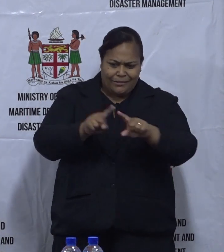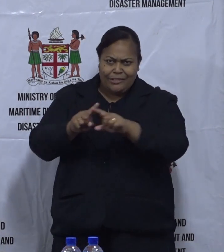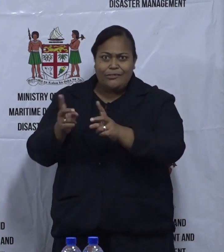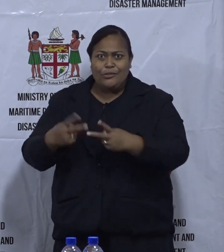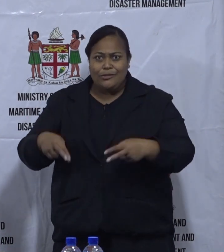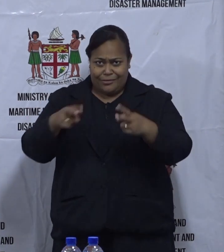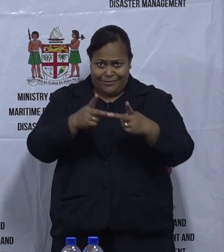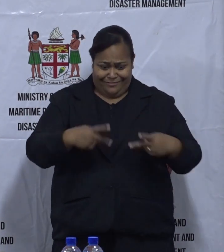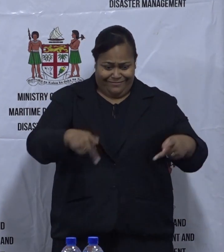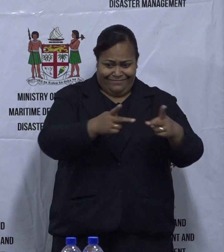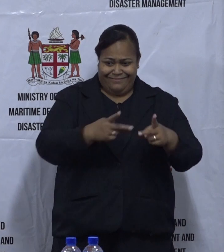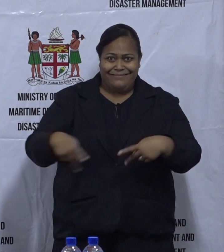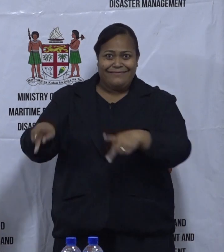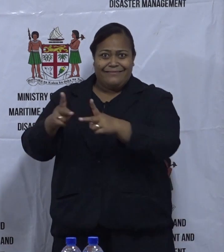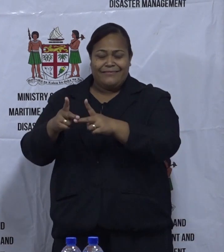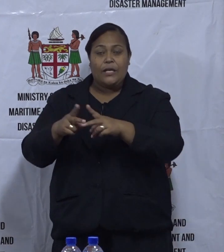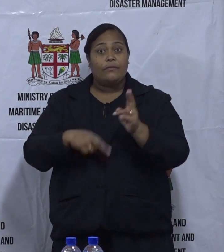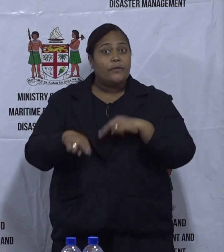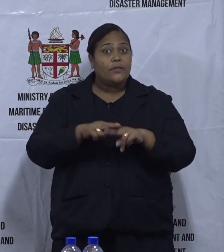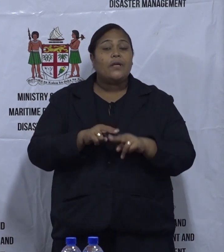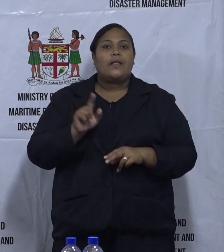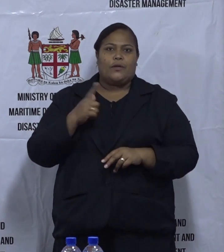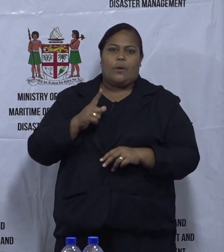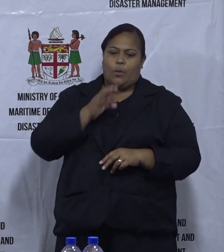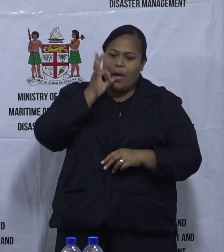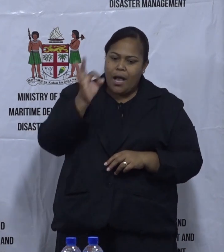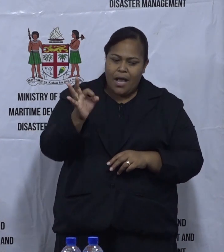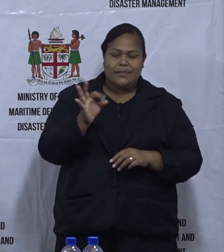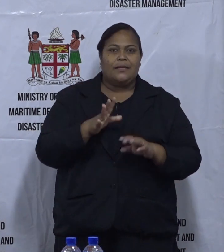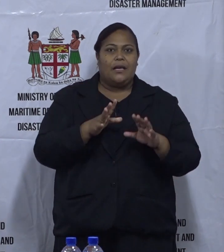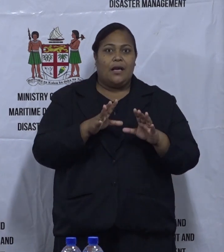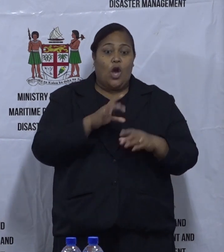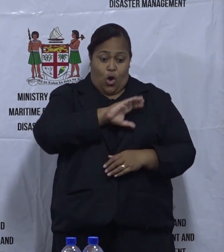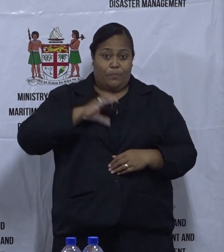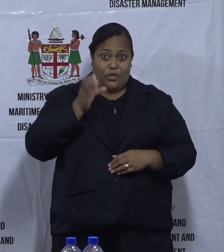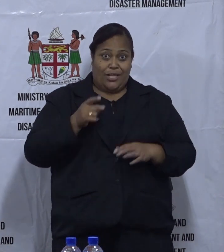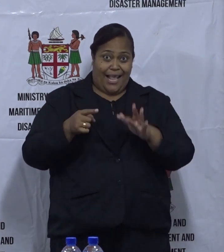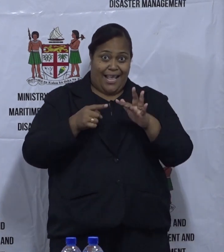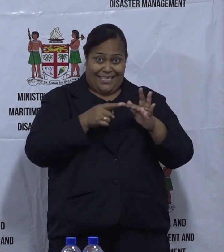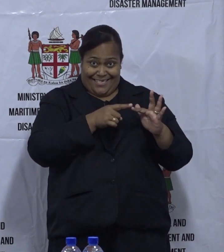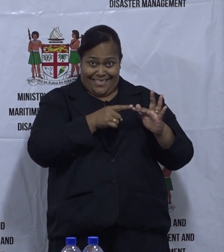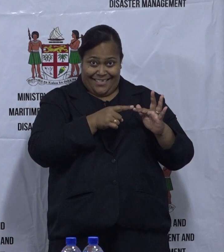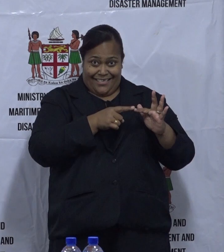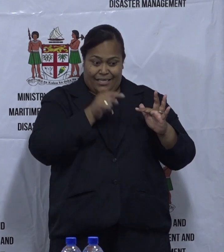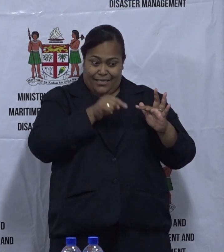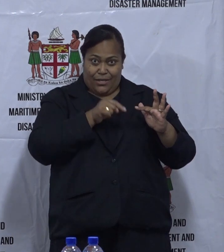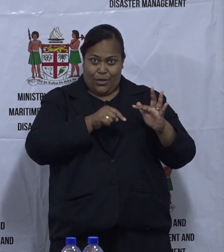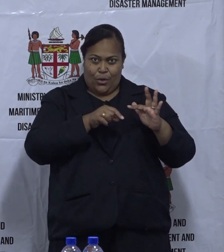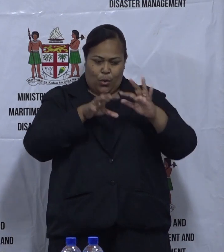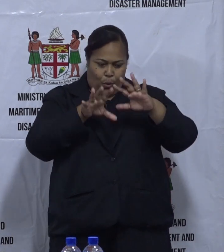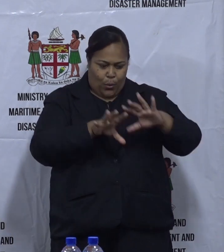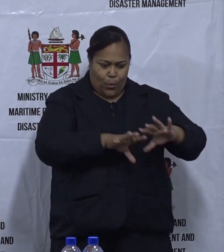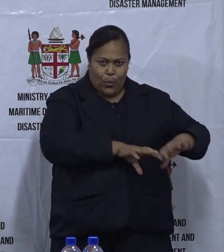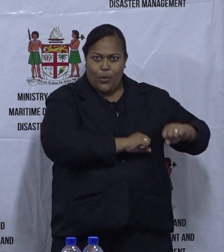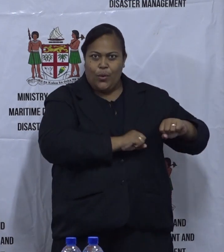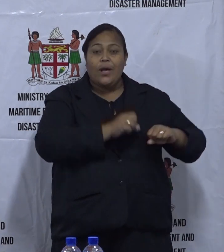regions throughout Fiji. That is why we have asked the Commissioner Eastern to be prepared, because it is exiting through the Eastern Division. I know